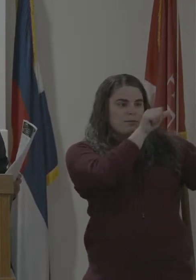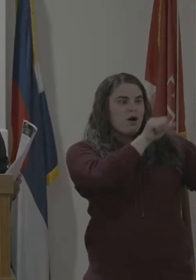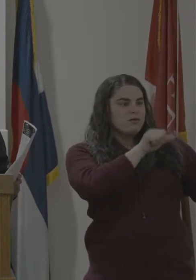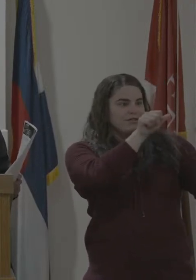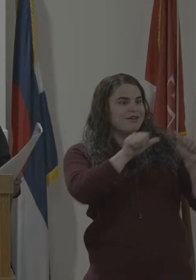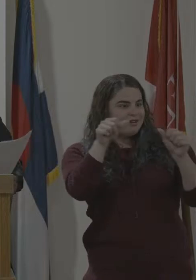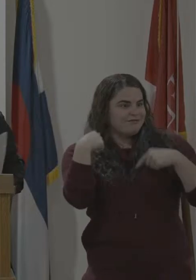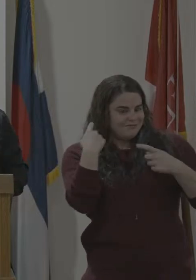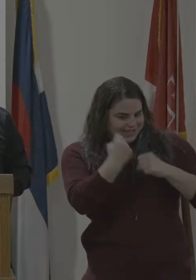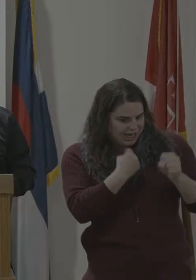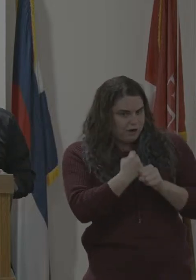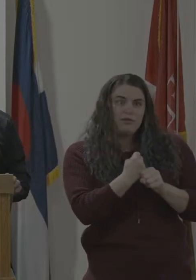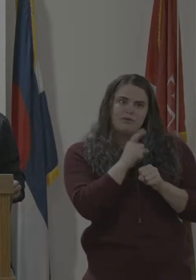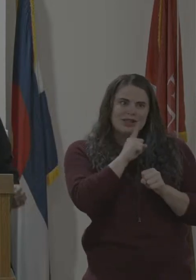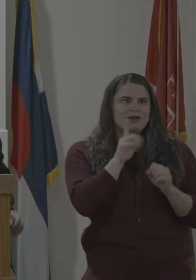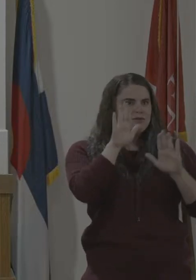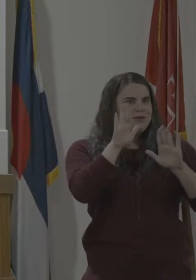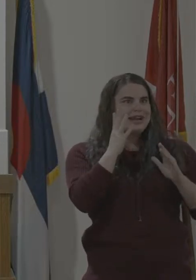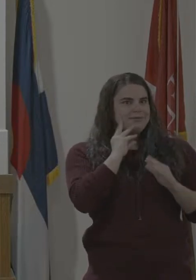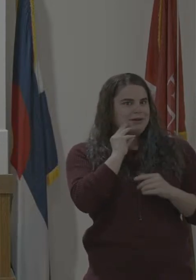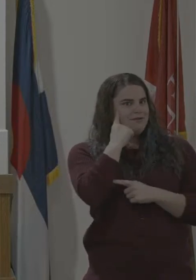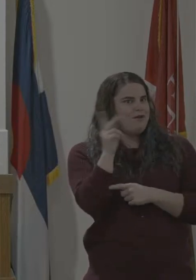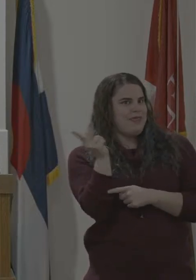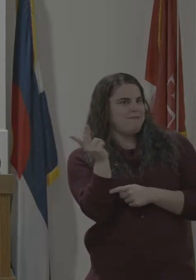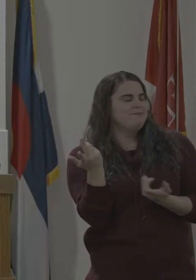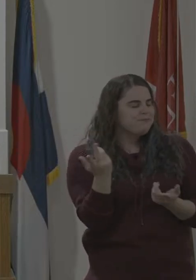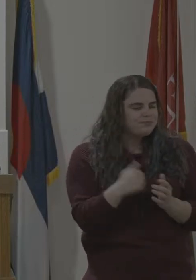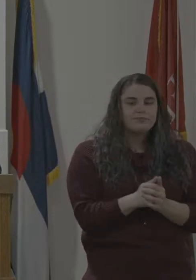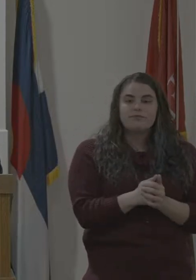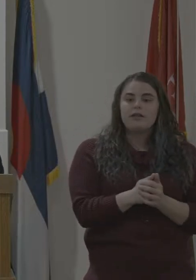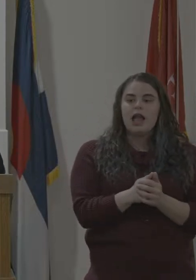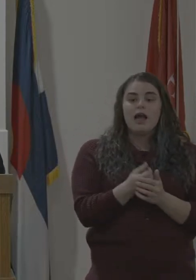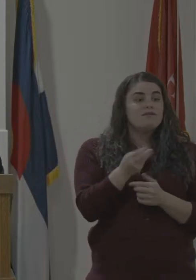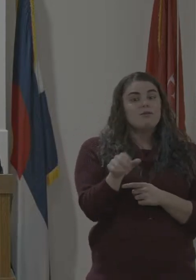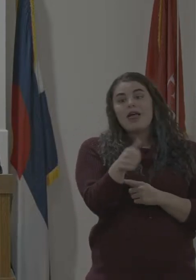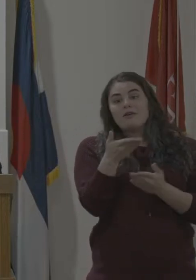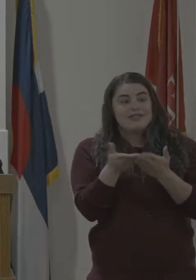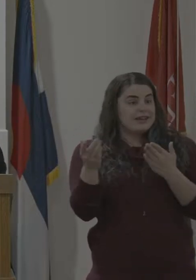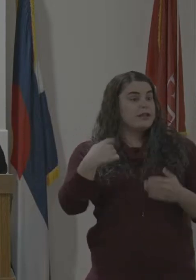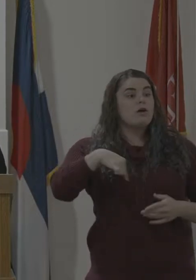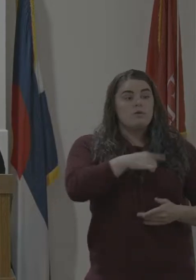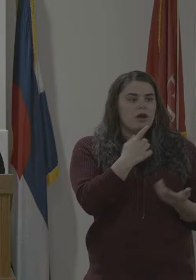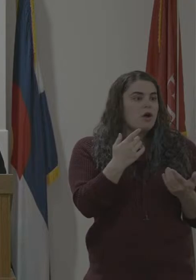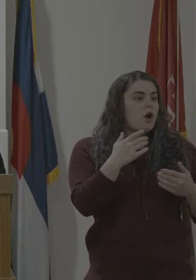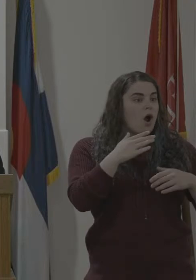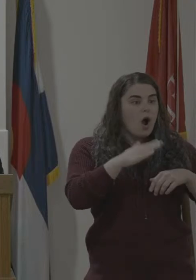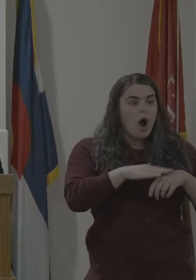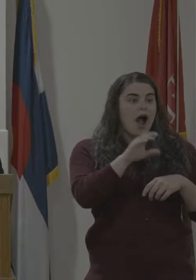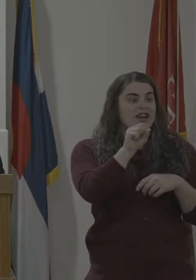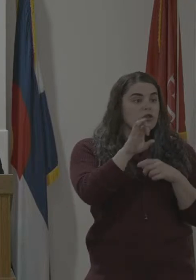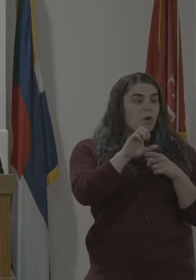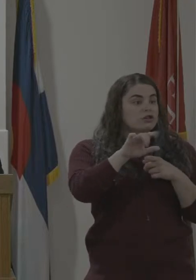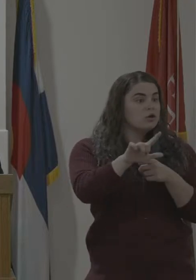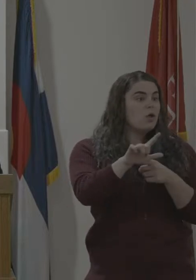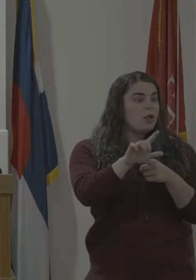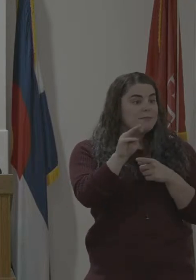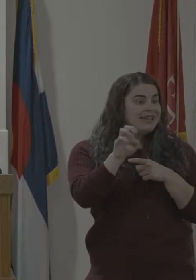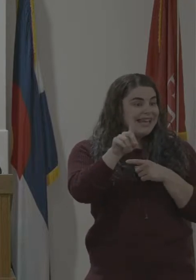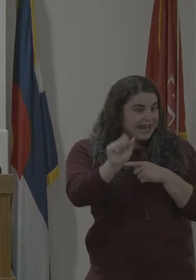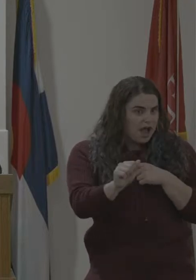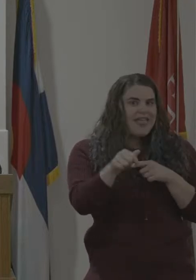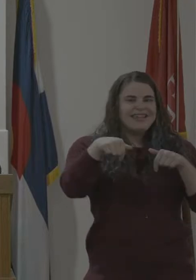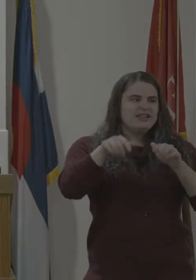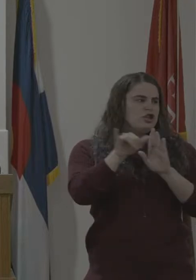them. A couple other things is we are on lots of socials. Please check us out on YouTube. We are streaming this